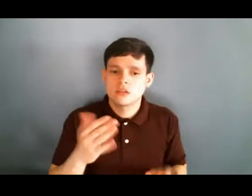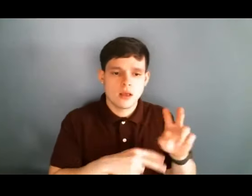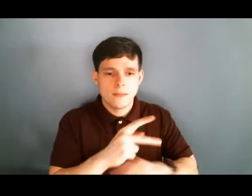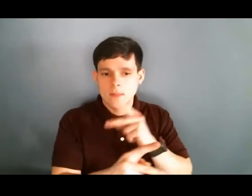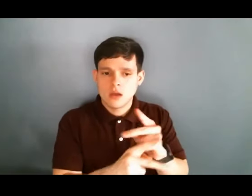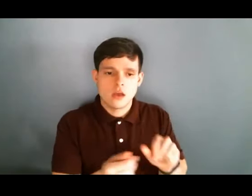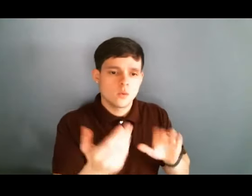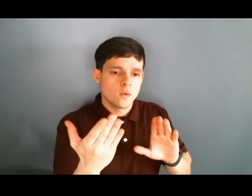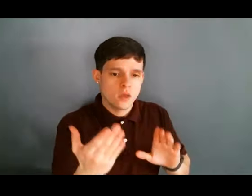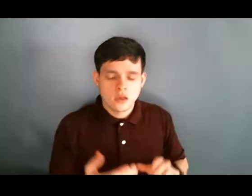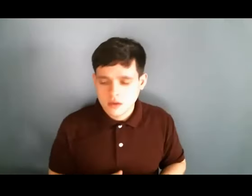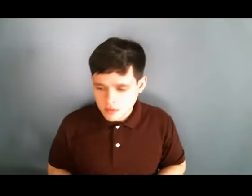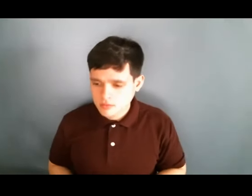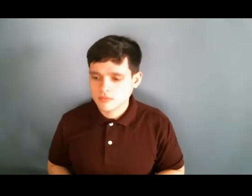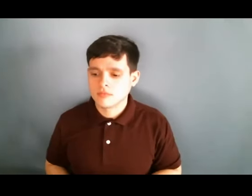All right.